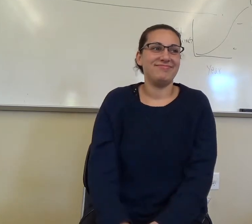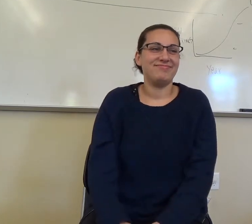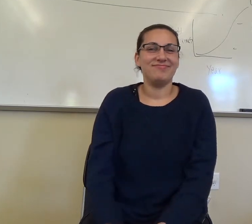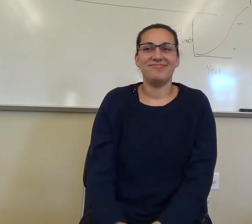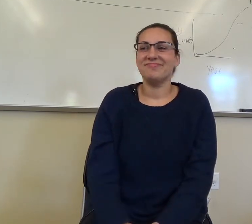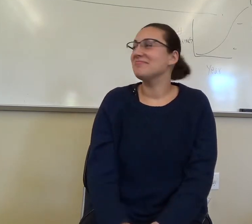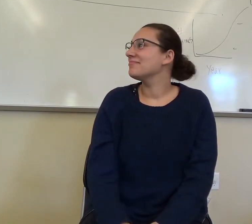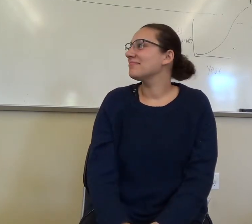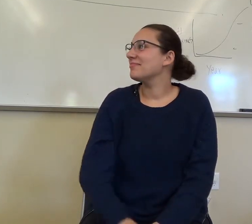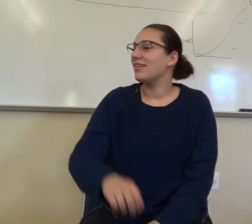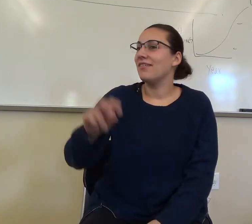Venom.